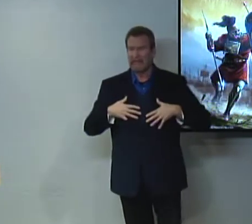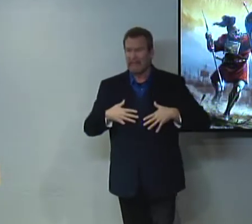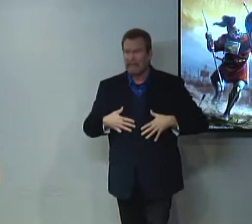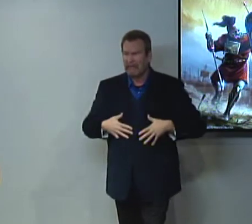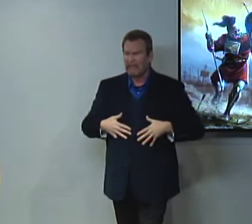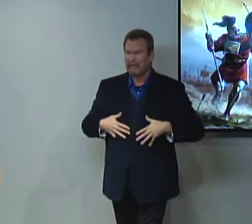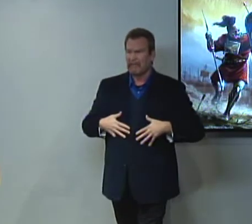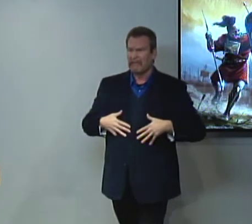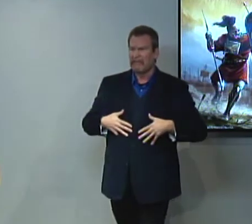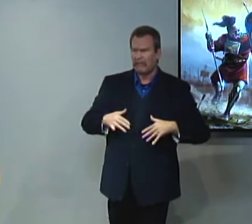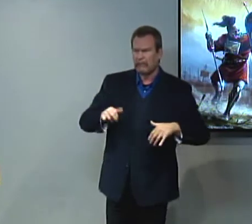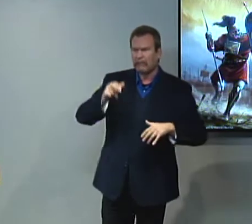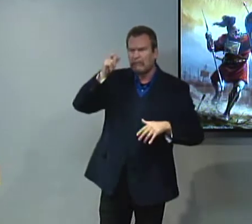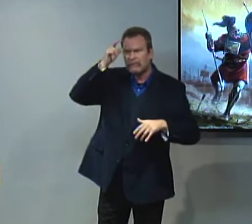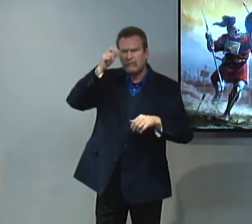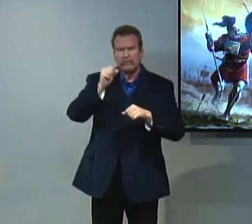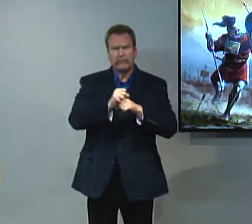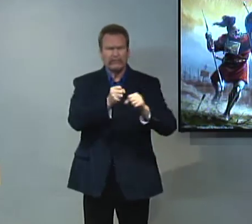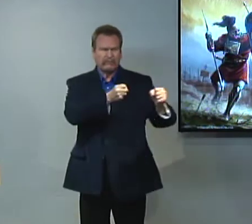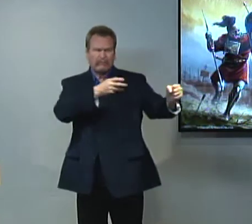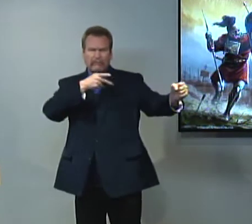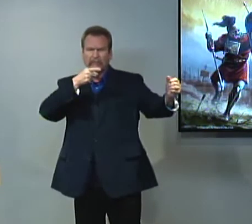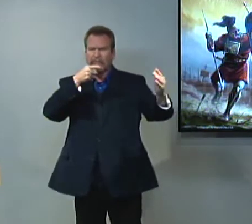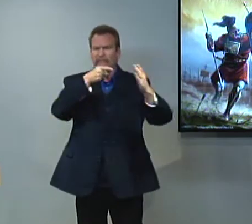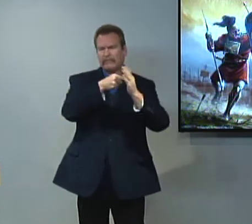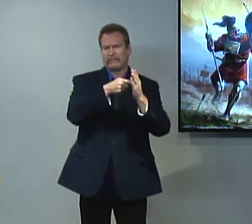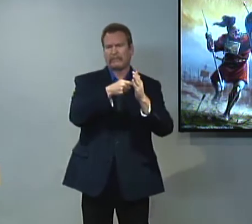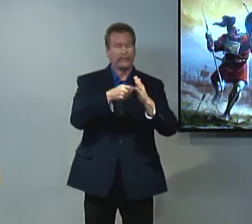he sends to us despair.